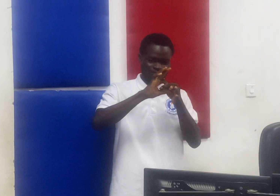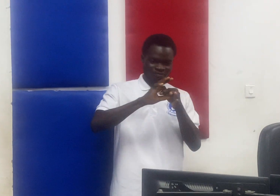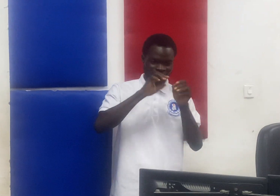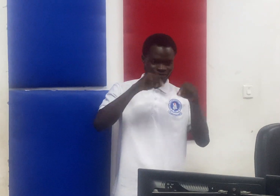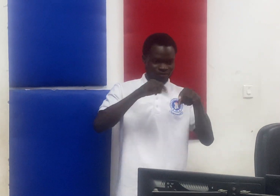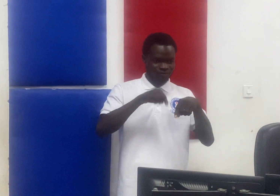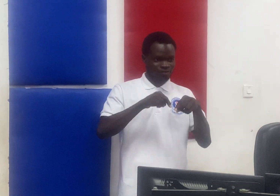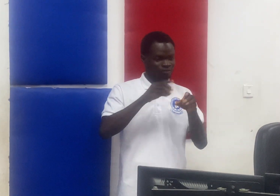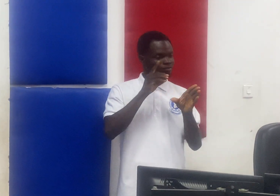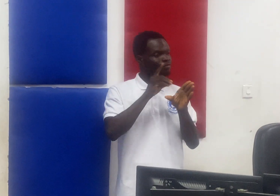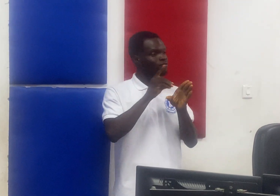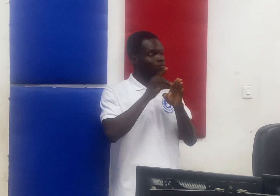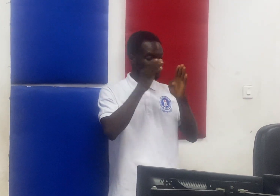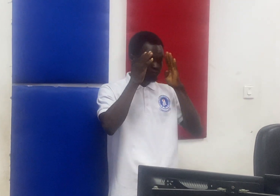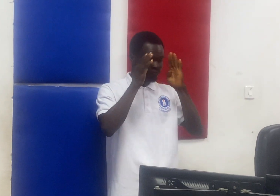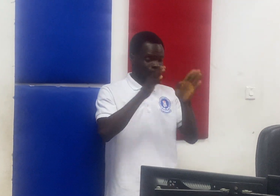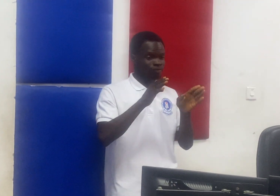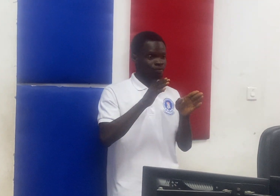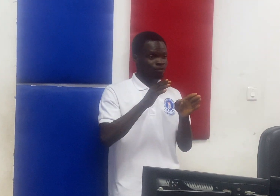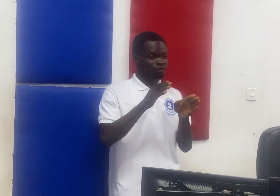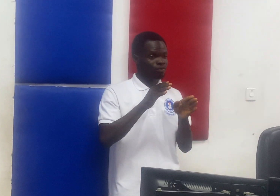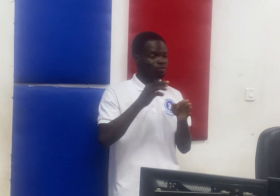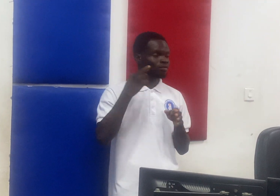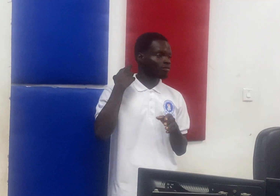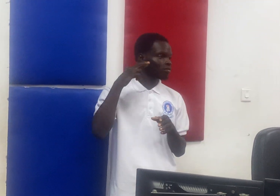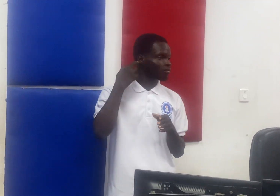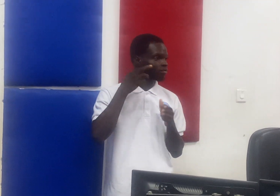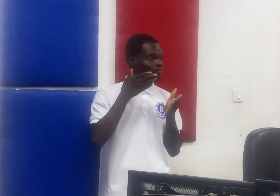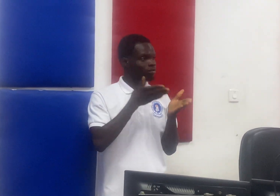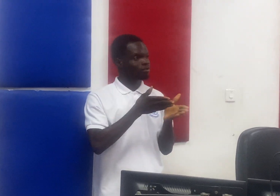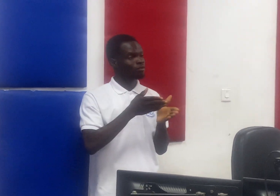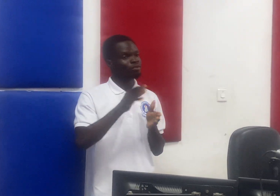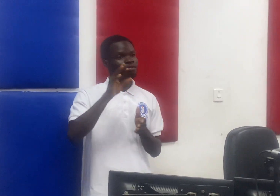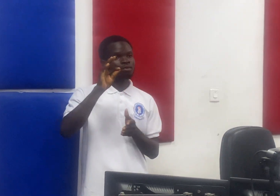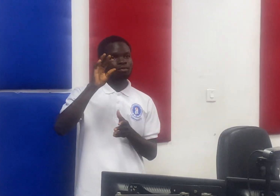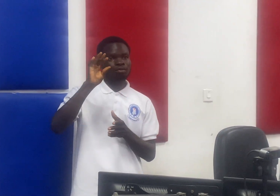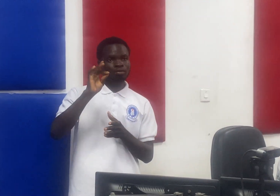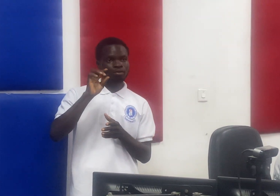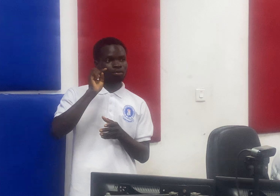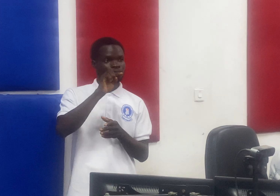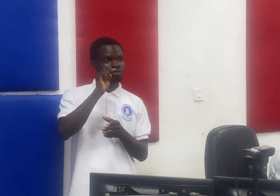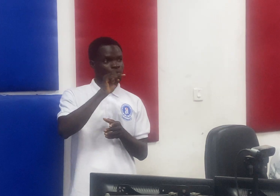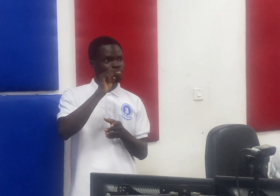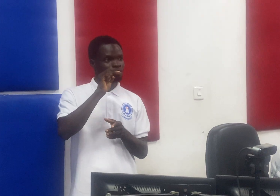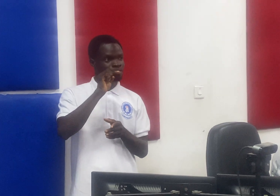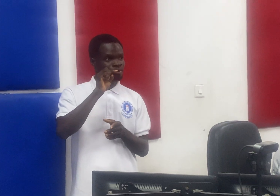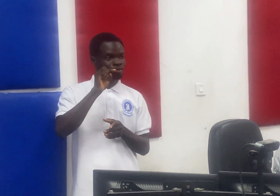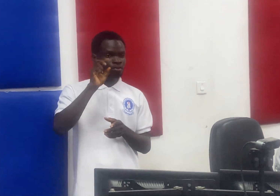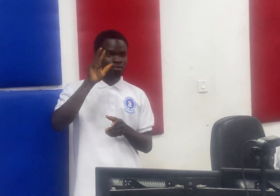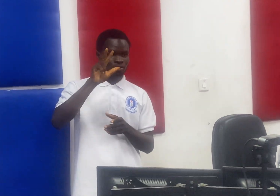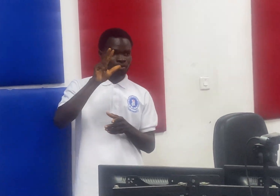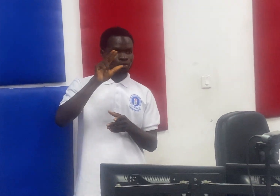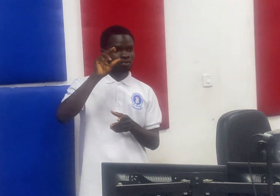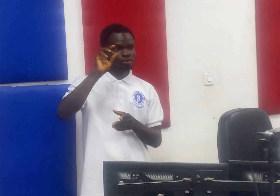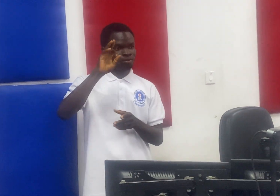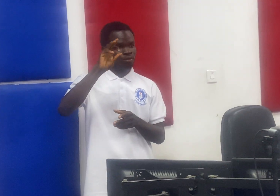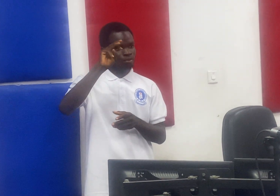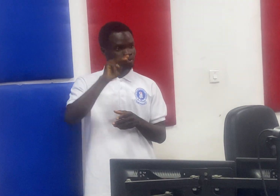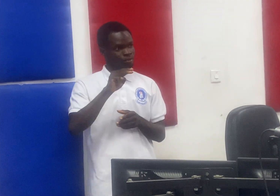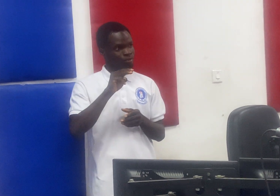Disability Focus on Radio Windy Bay 98.3 FM. Our studio lines are activated.